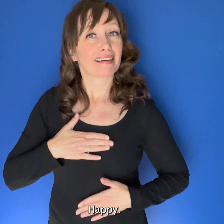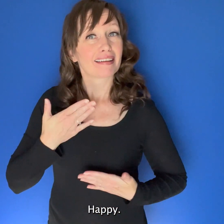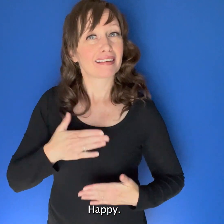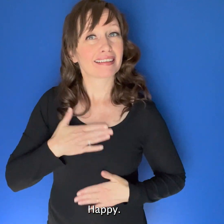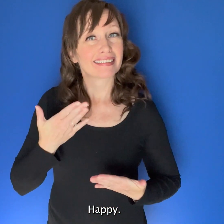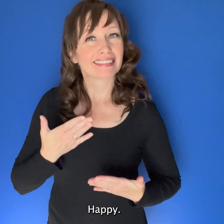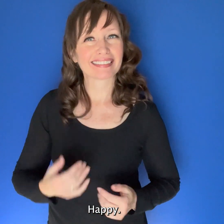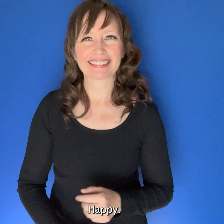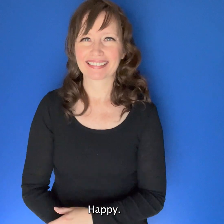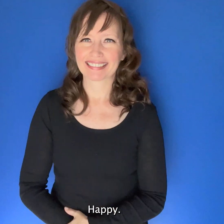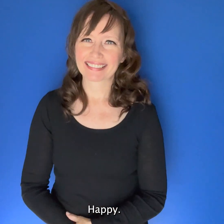Happy.